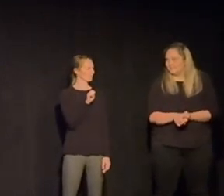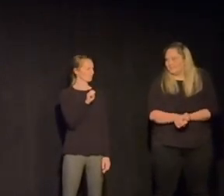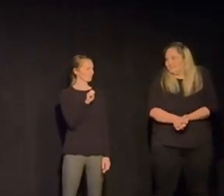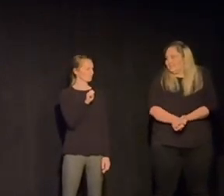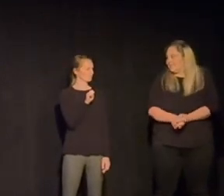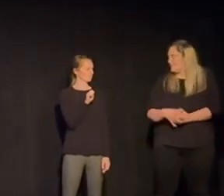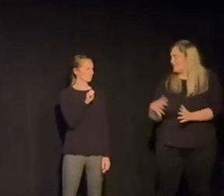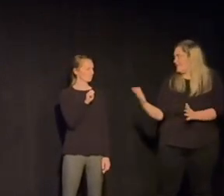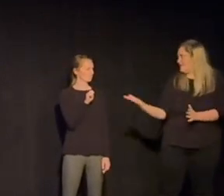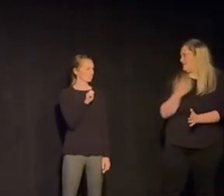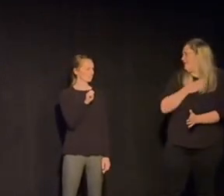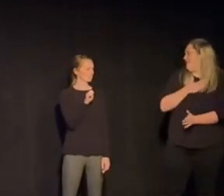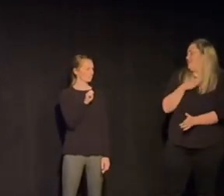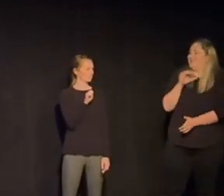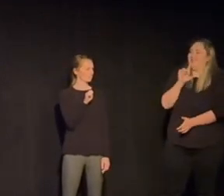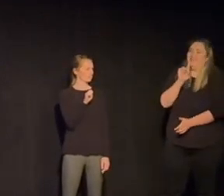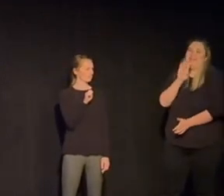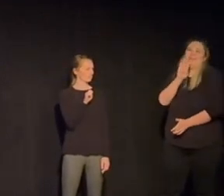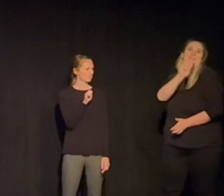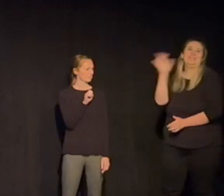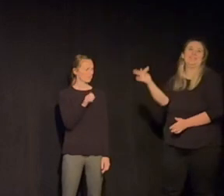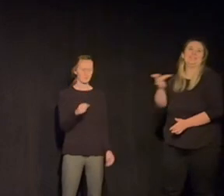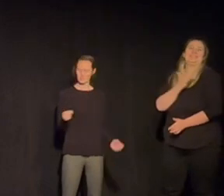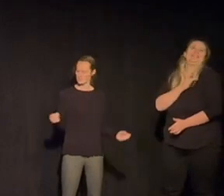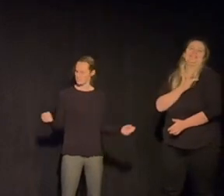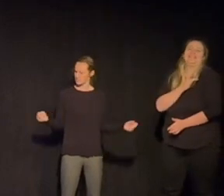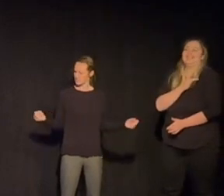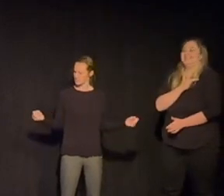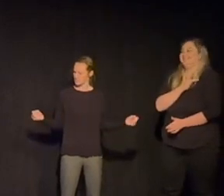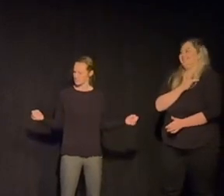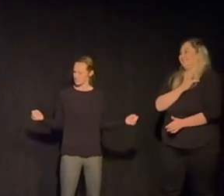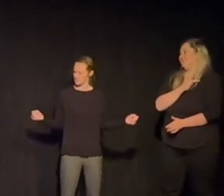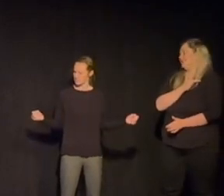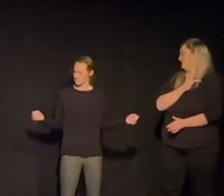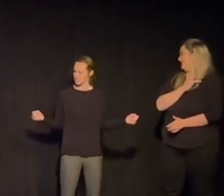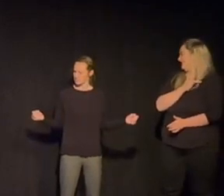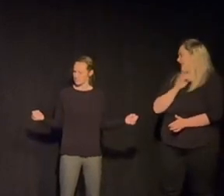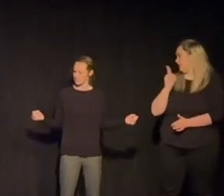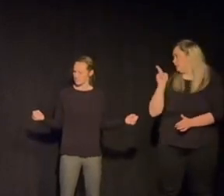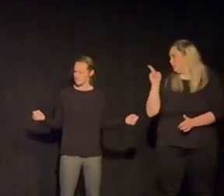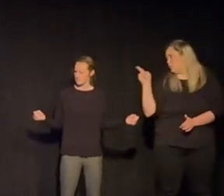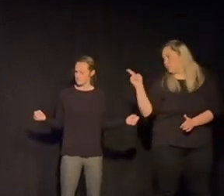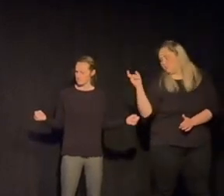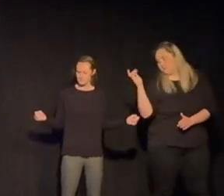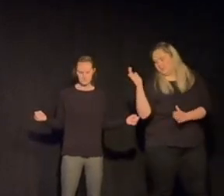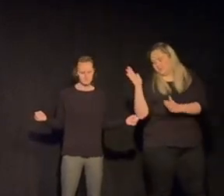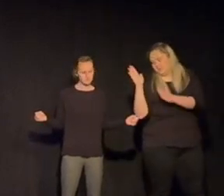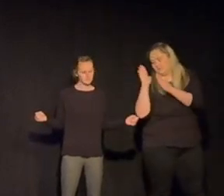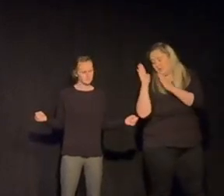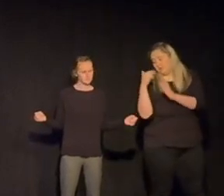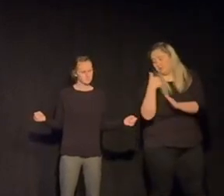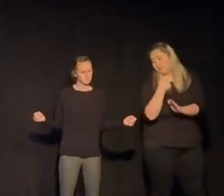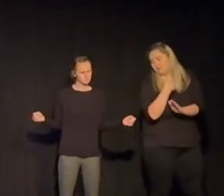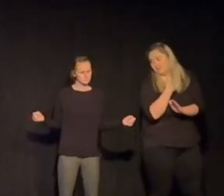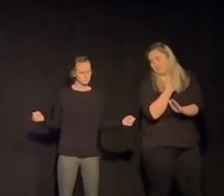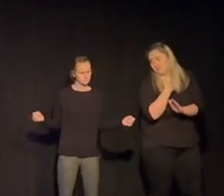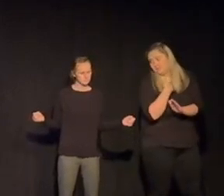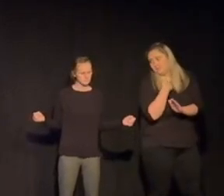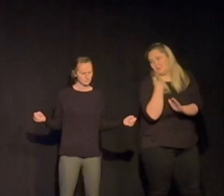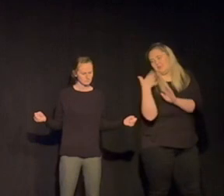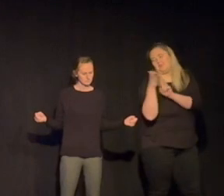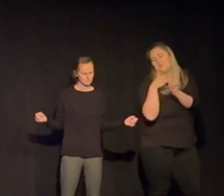Oh, DB, I'm touched. Have you been watching me? I'm